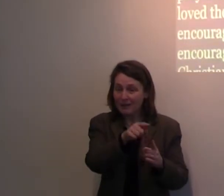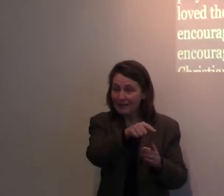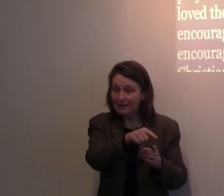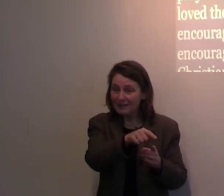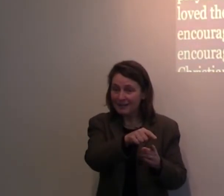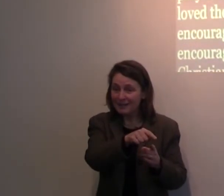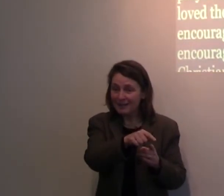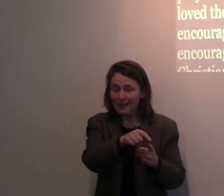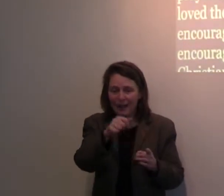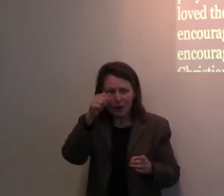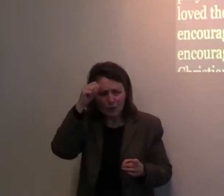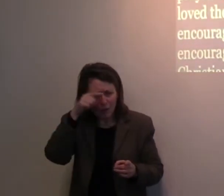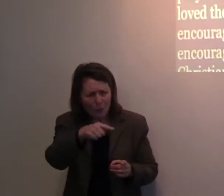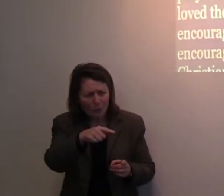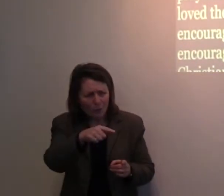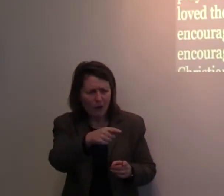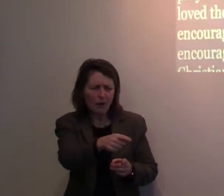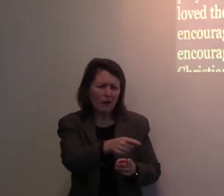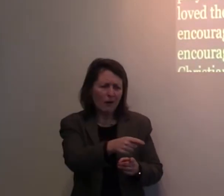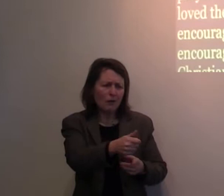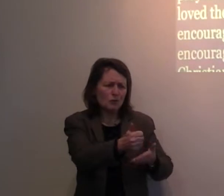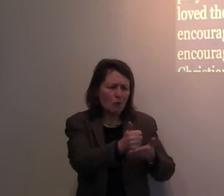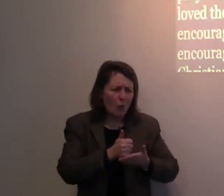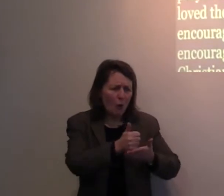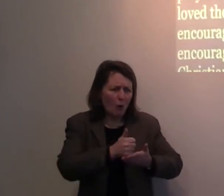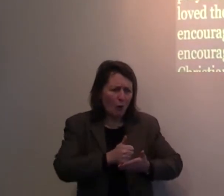He knew they supported him and prayed for him.